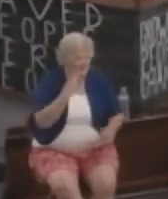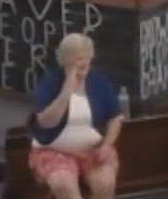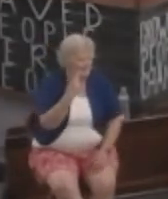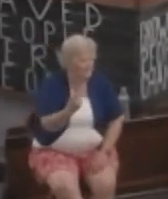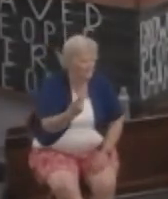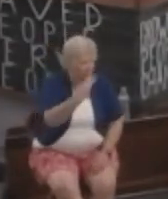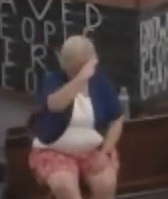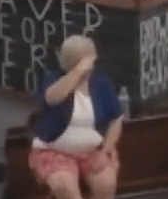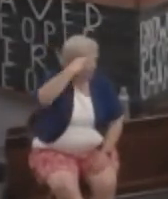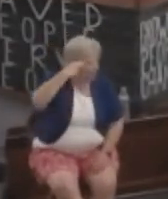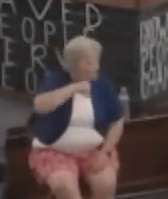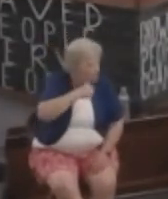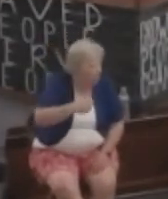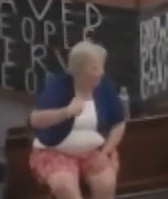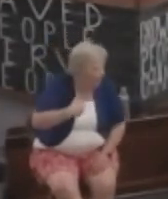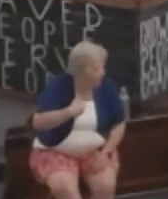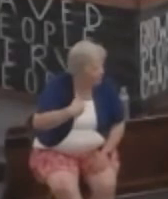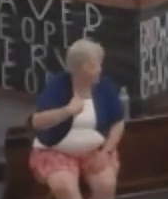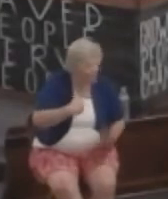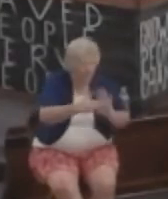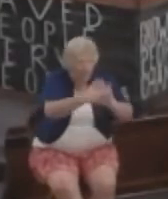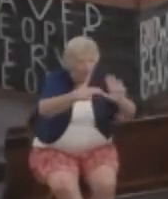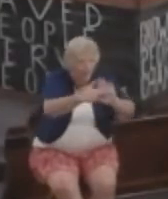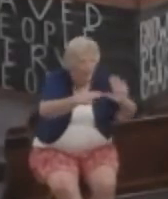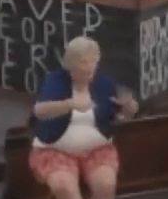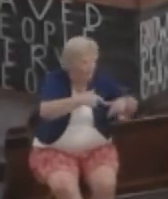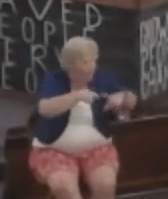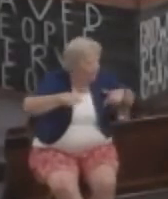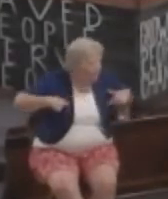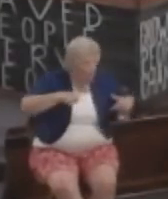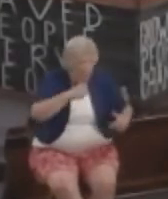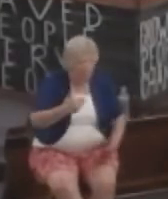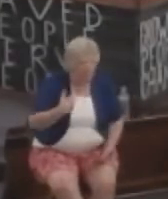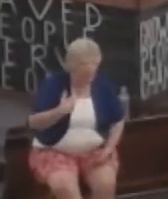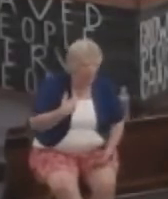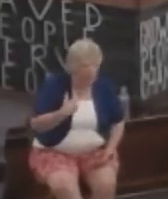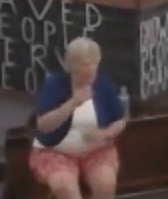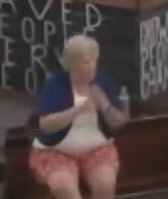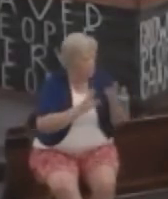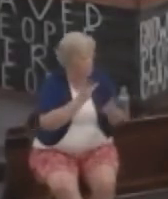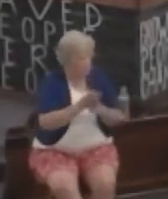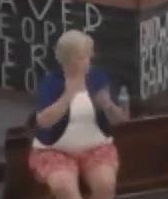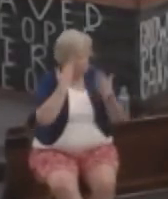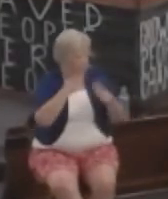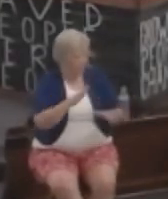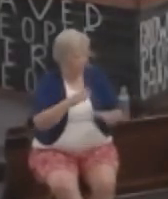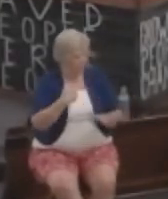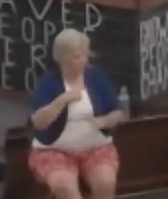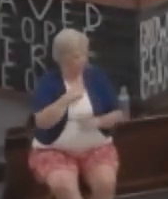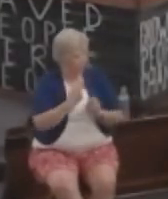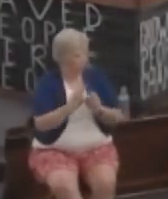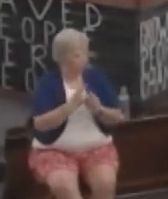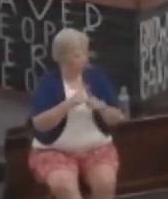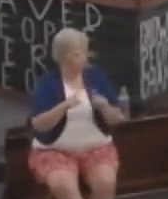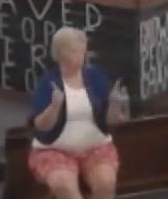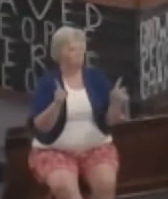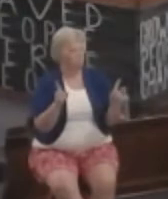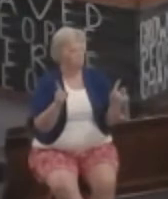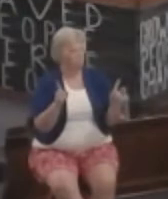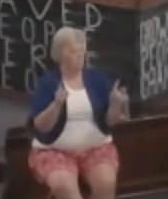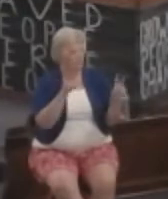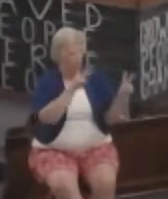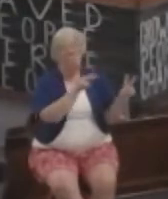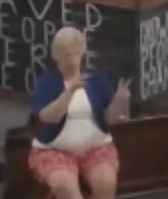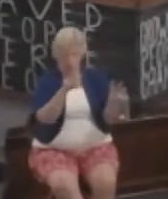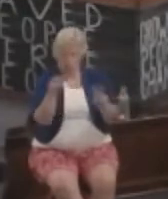that we are saved. The world does not know that we are different, not by just looking at us, and